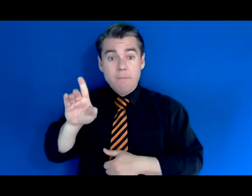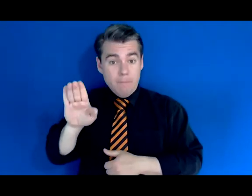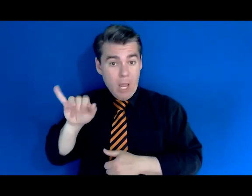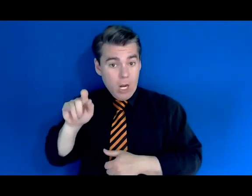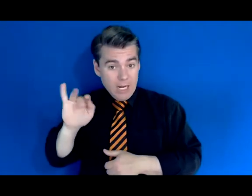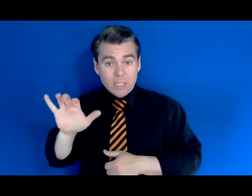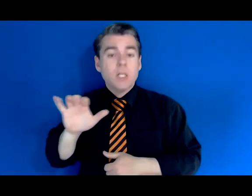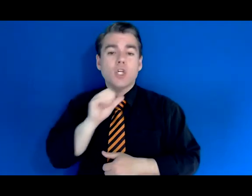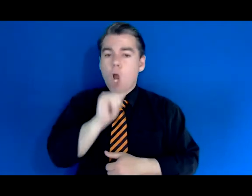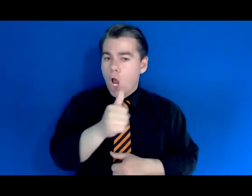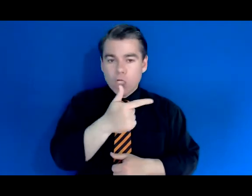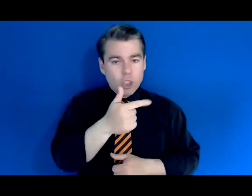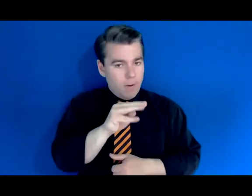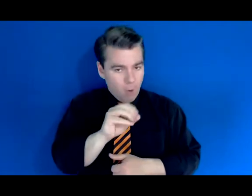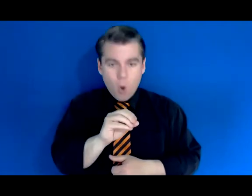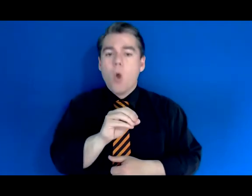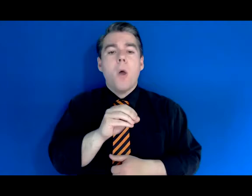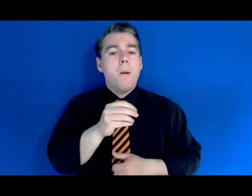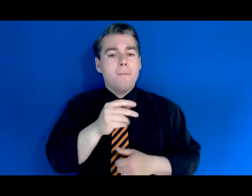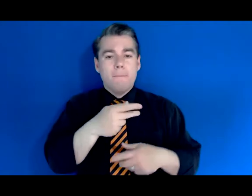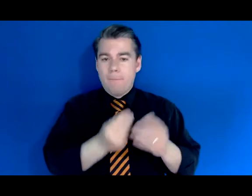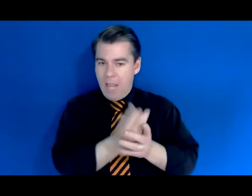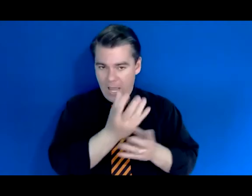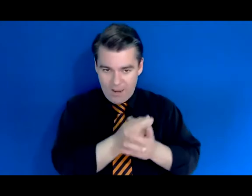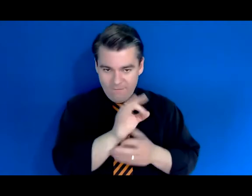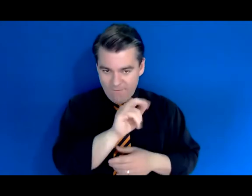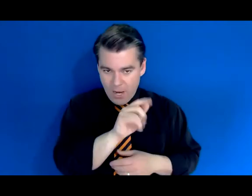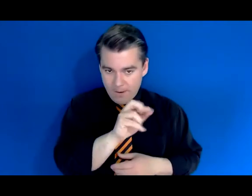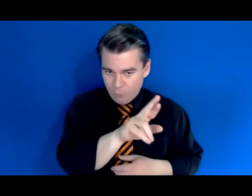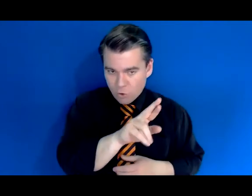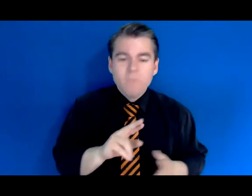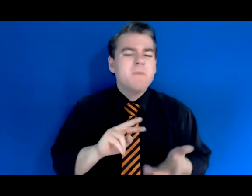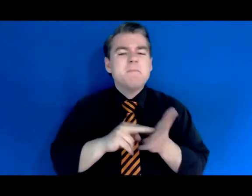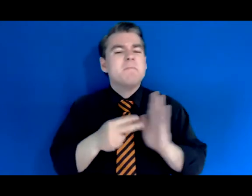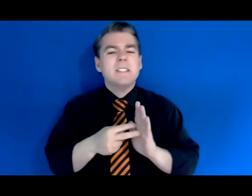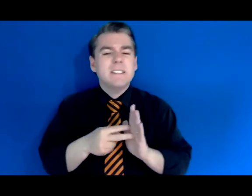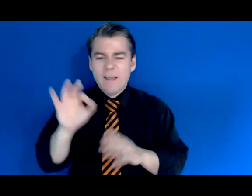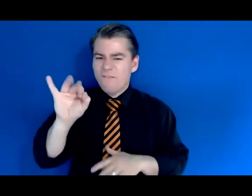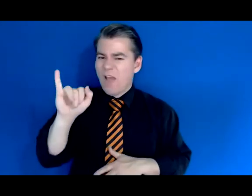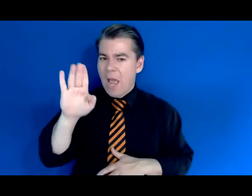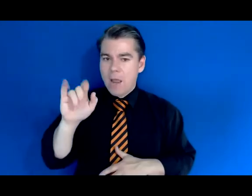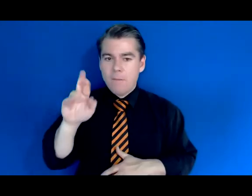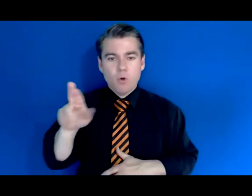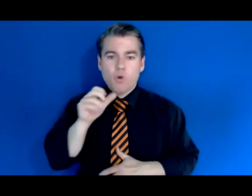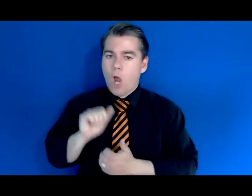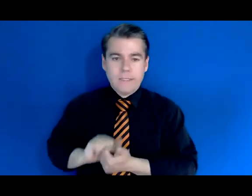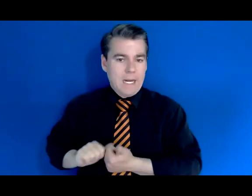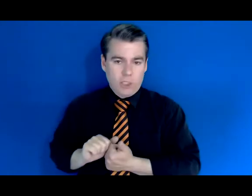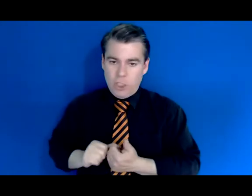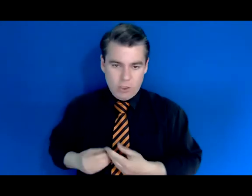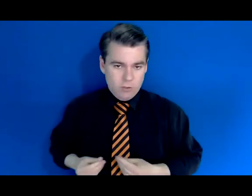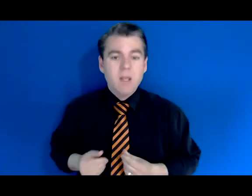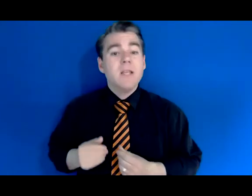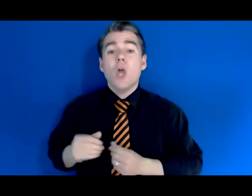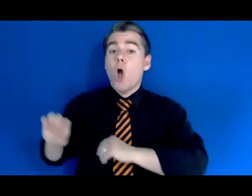fibers. That means it is an indigestible fiber. It carries the other ingredients to